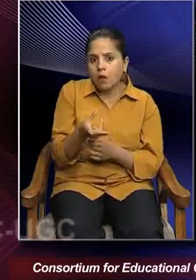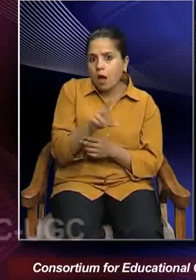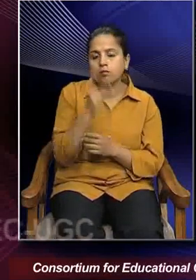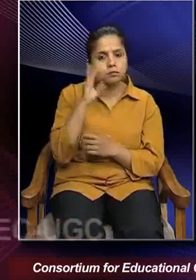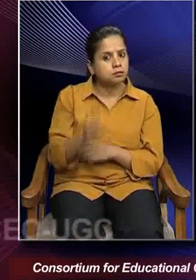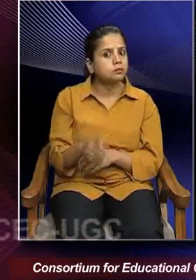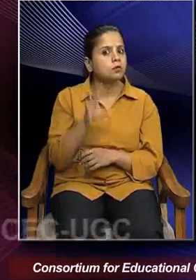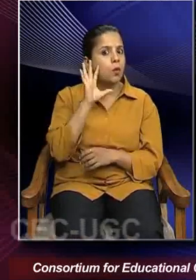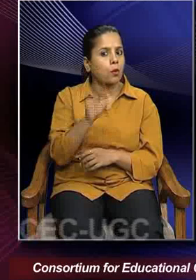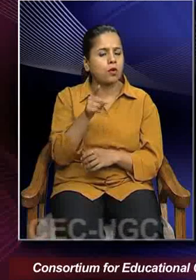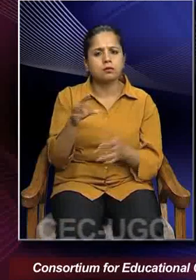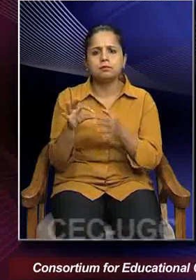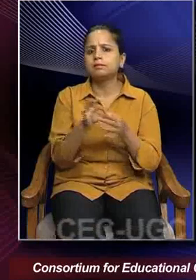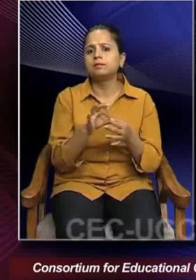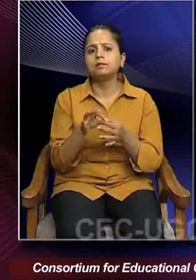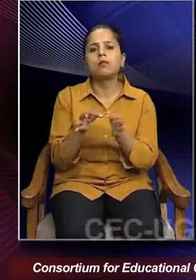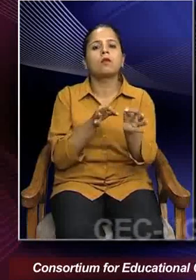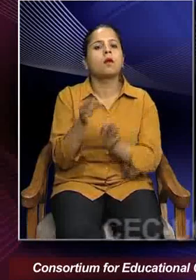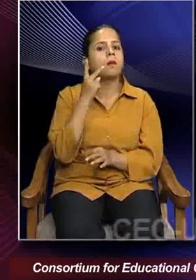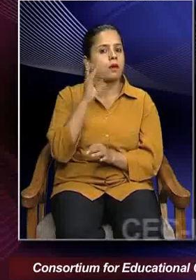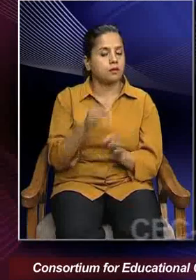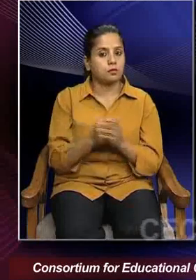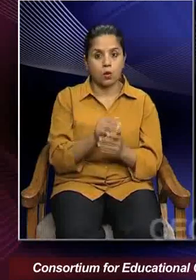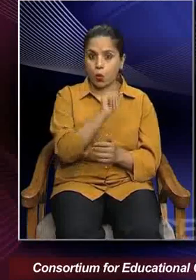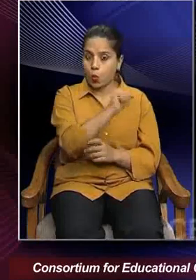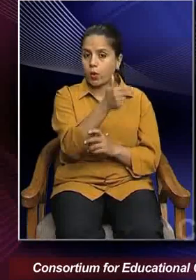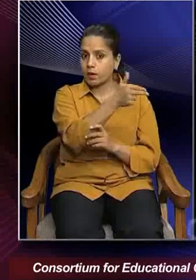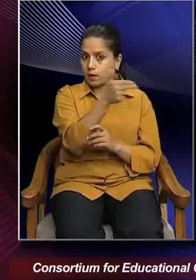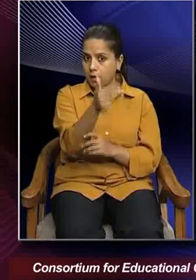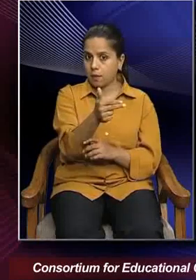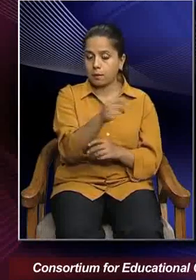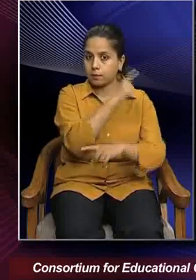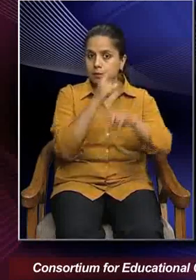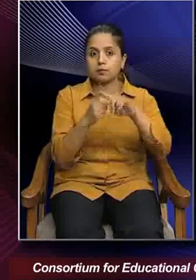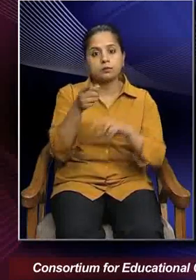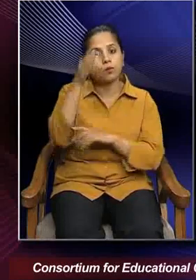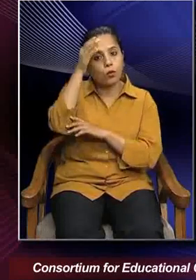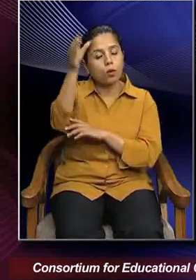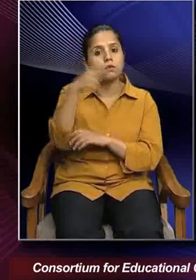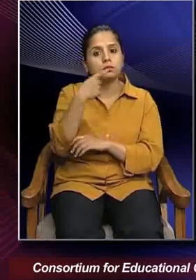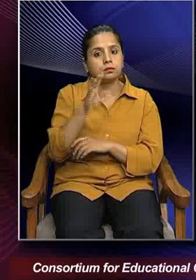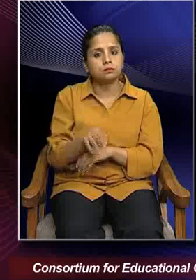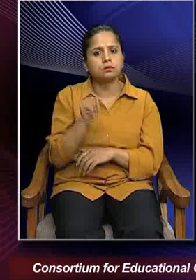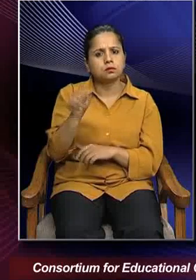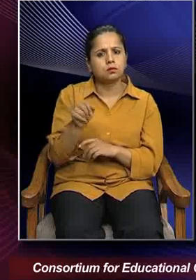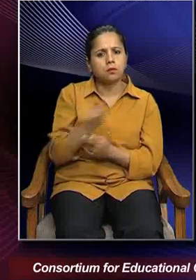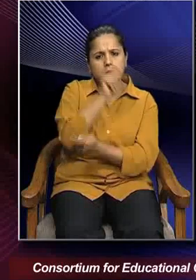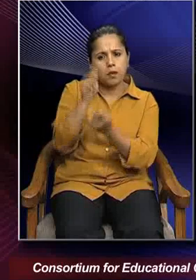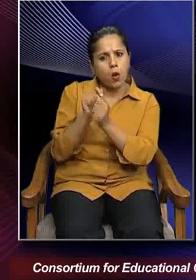reinforces the connection between his name and the concept of